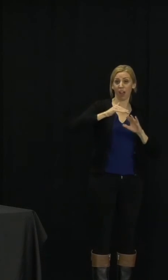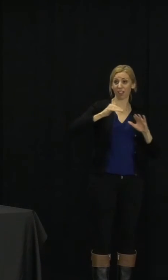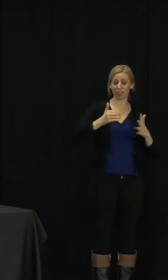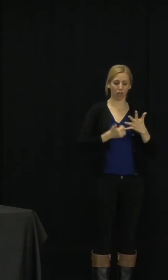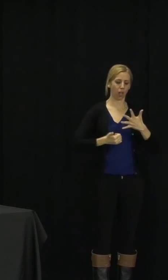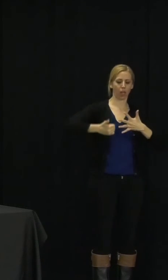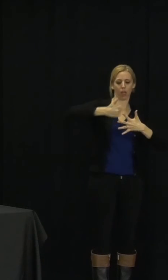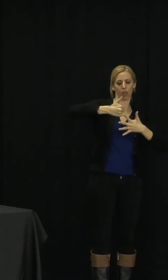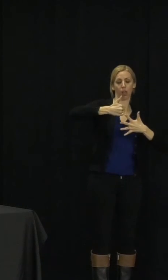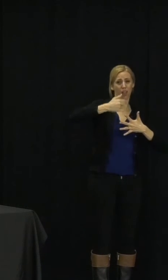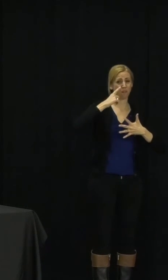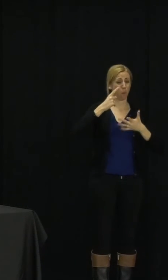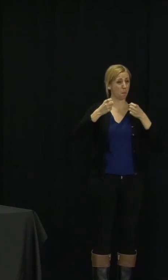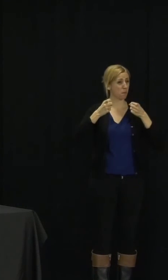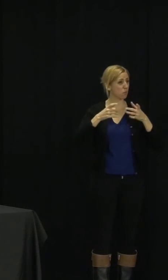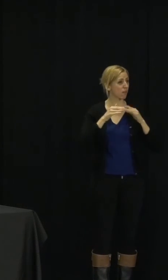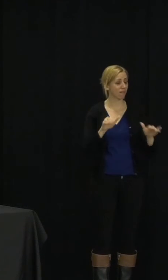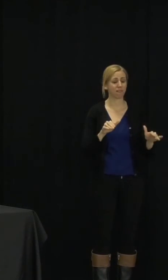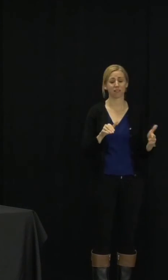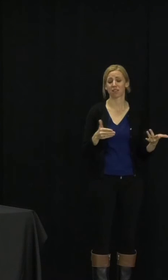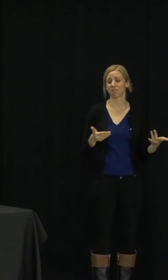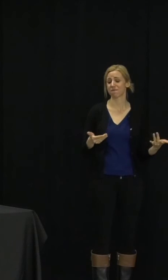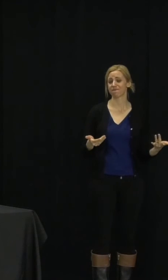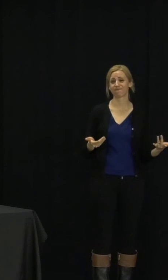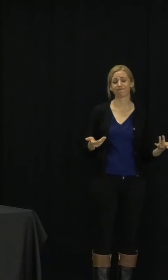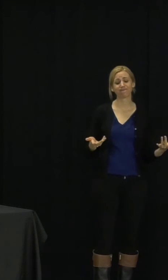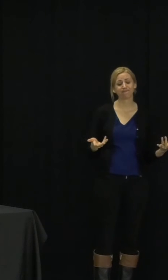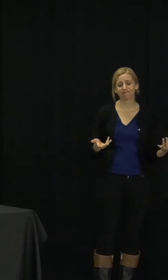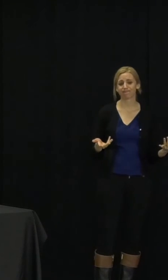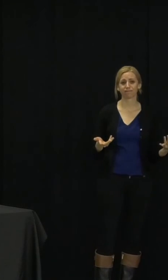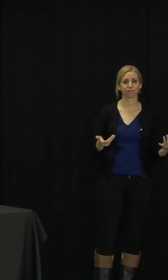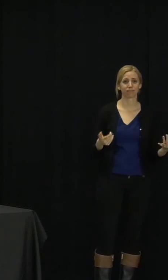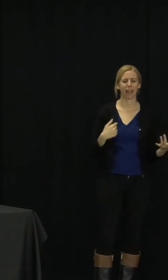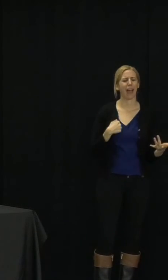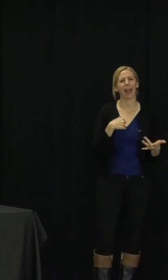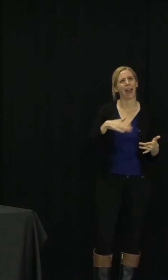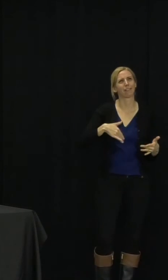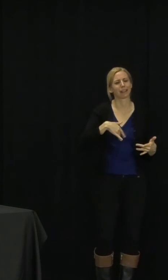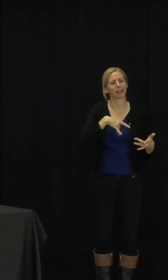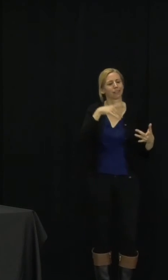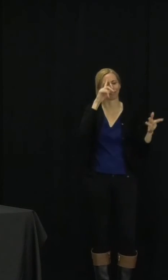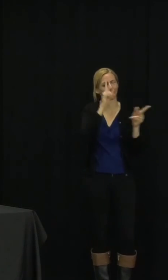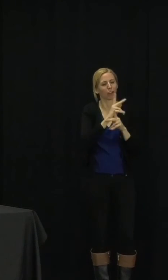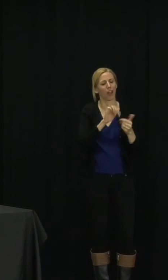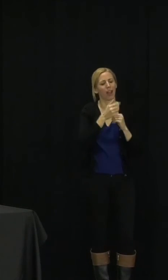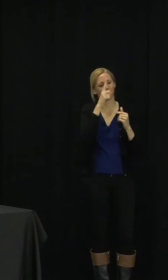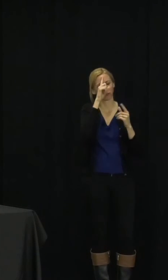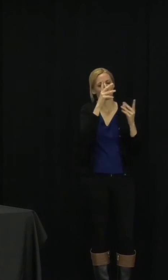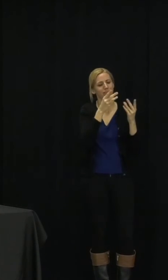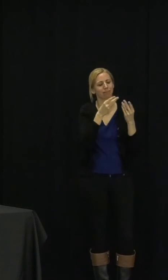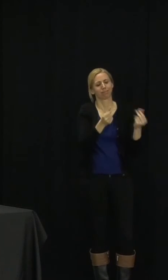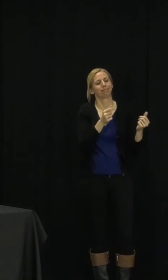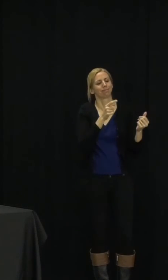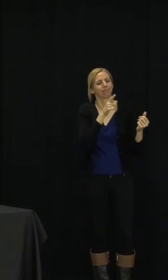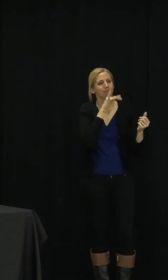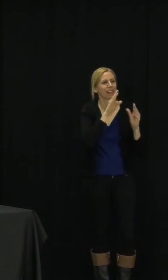What recommendations do you have, panelists, for creating diverse pipelines in our workforce?